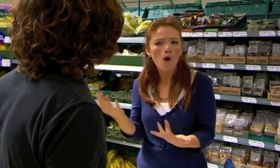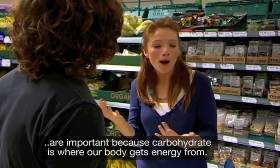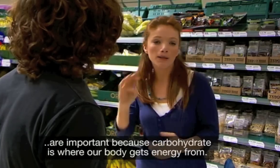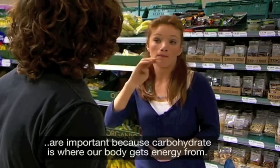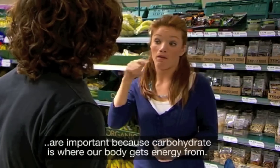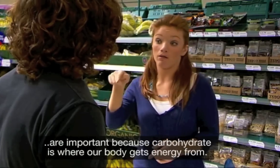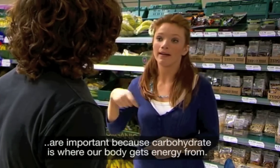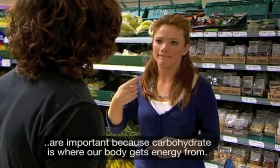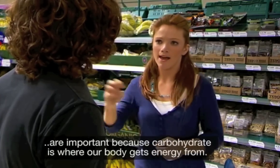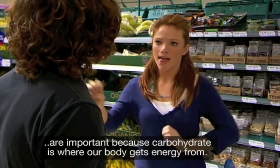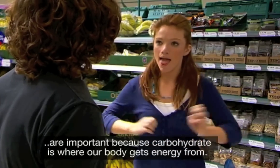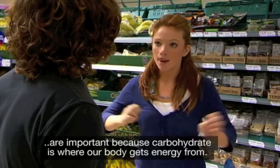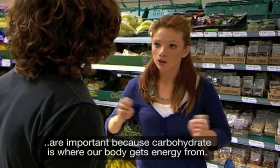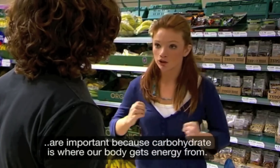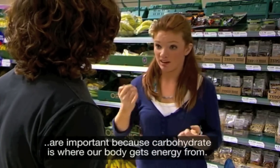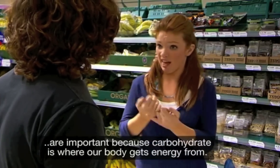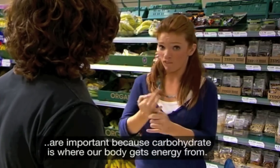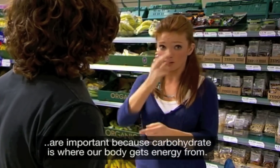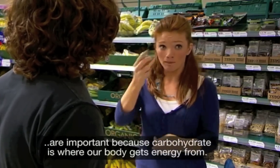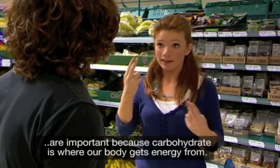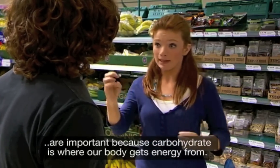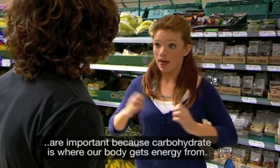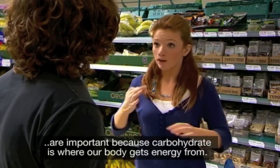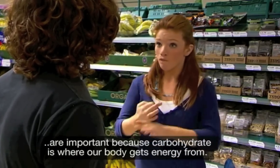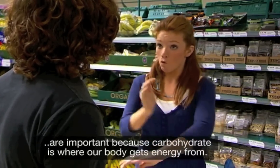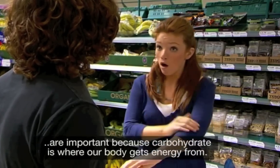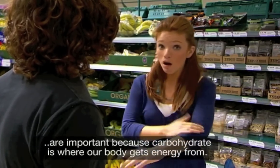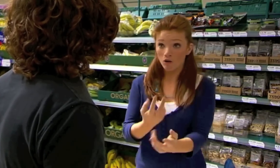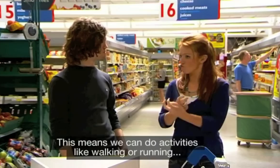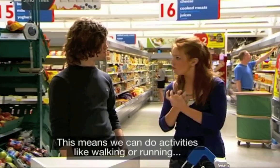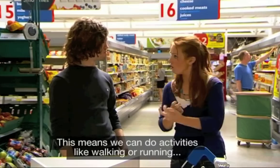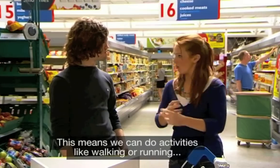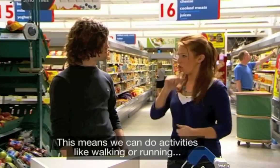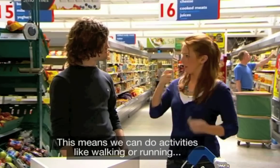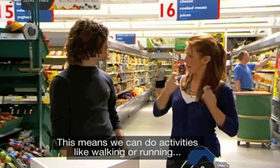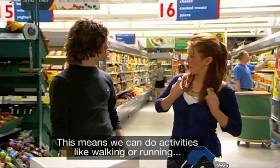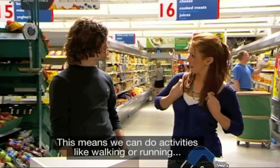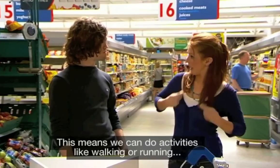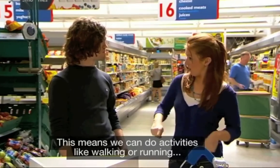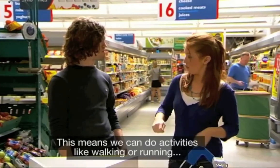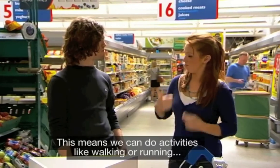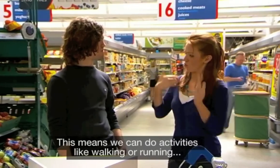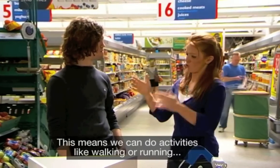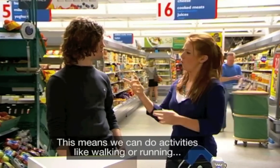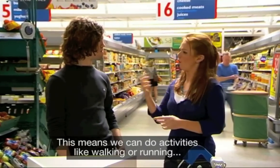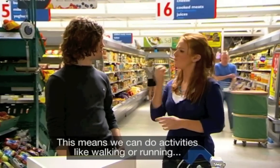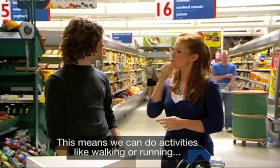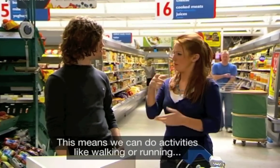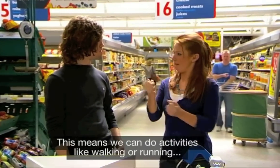They're important because carbohydrate is where our body gets its energy from. This means we can do activities like walking or